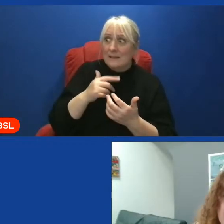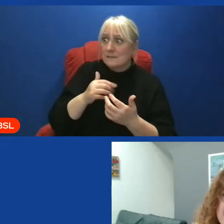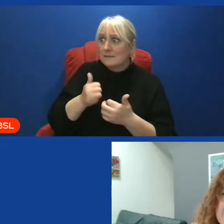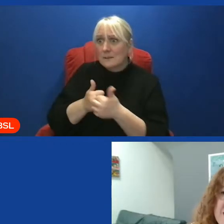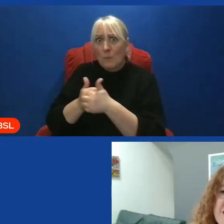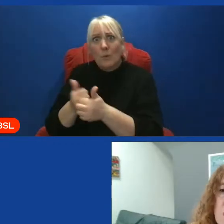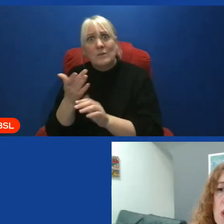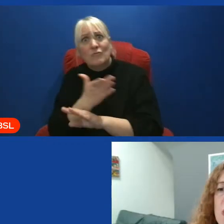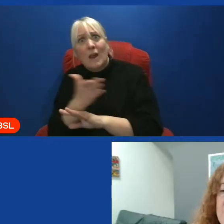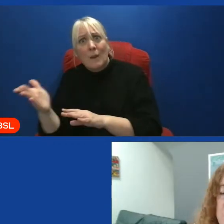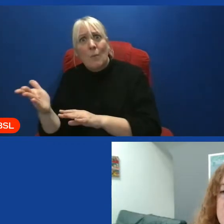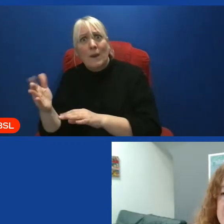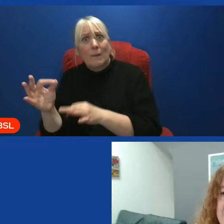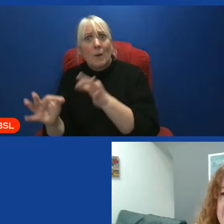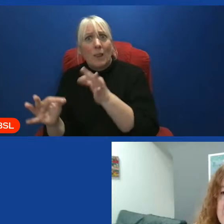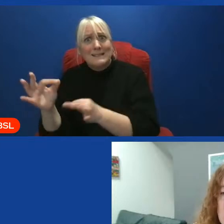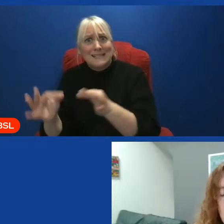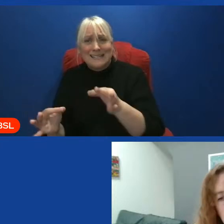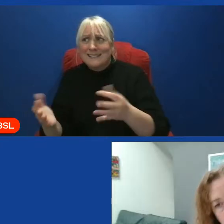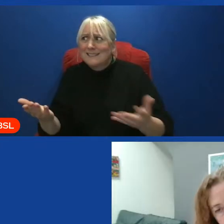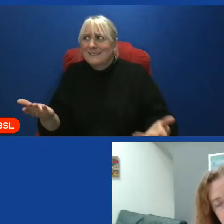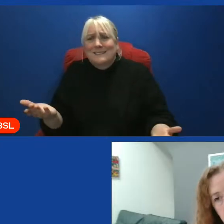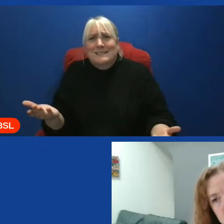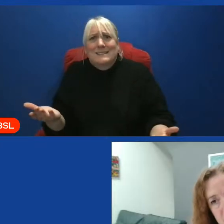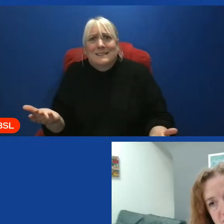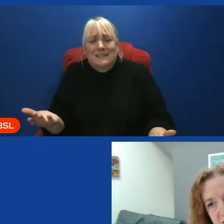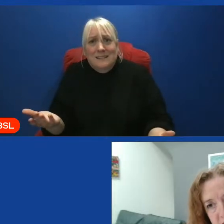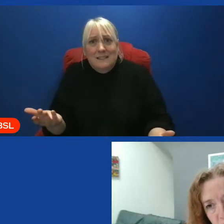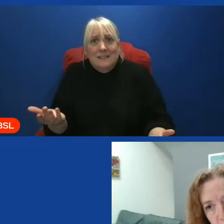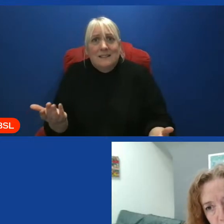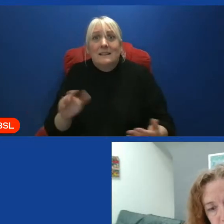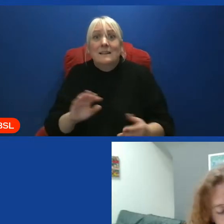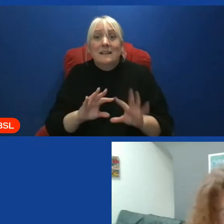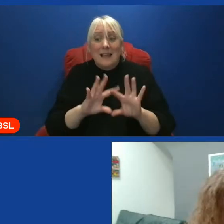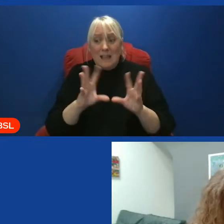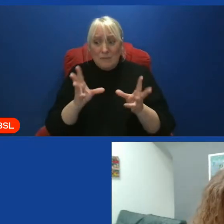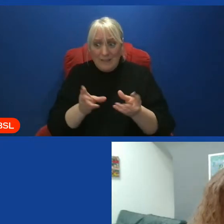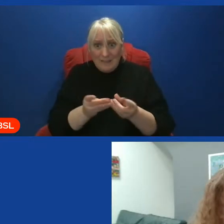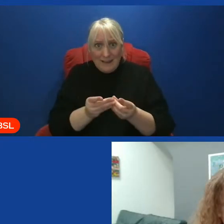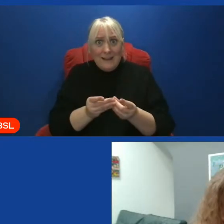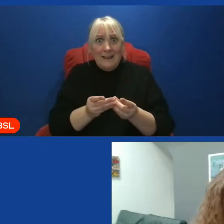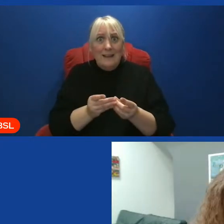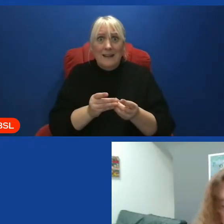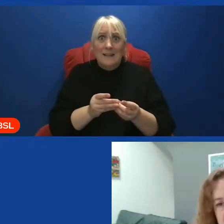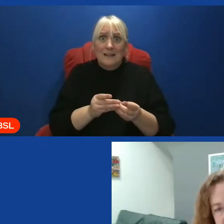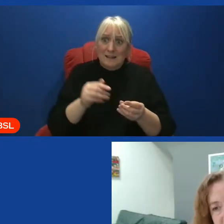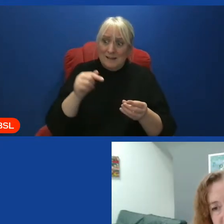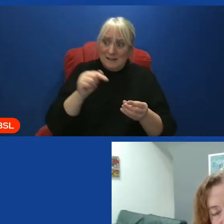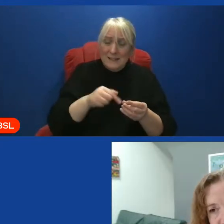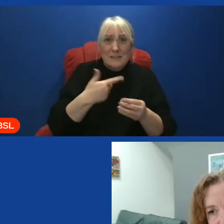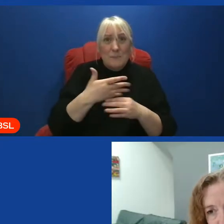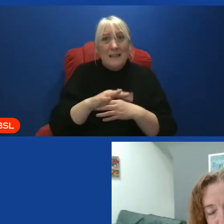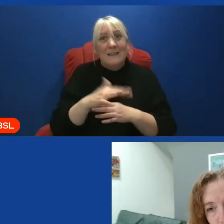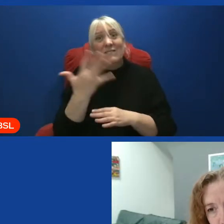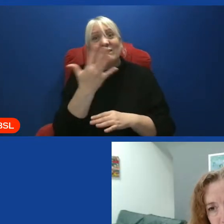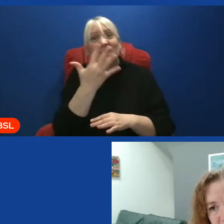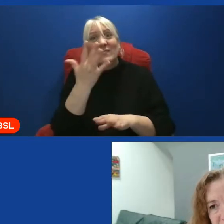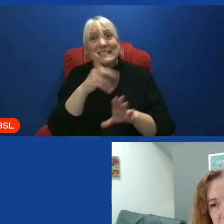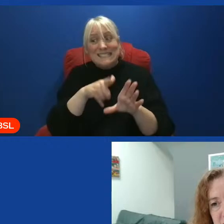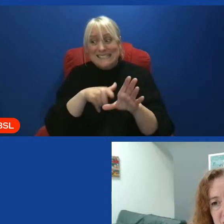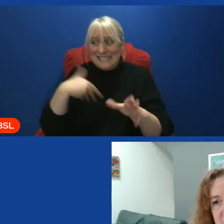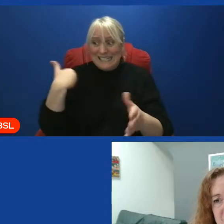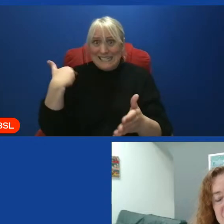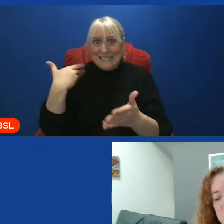in the UK today. So all of those things are the consequence of what have been over 15 years now of